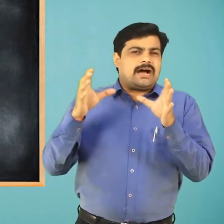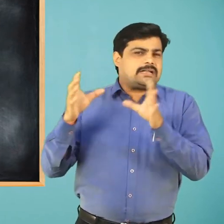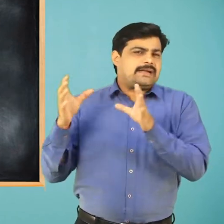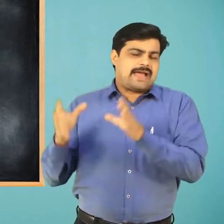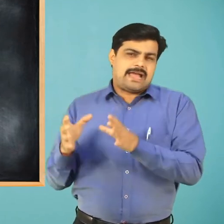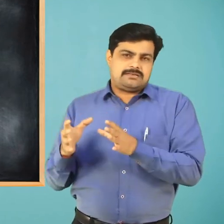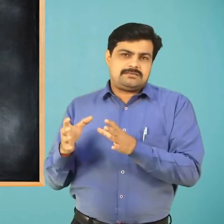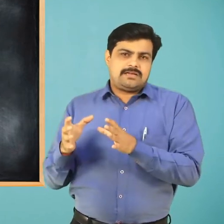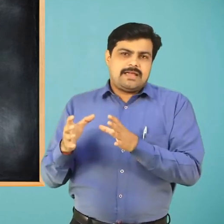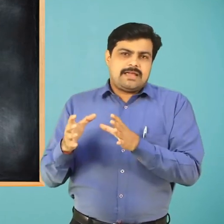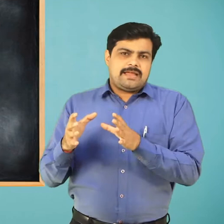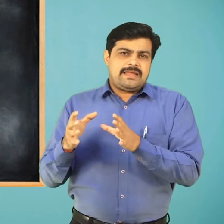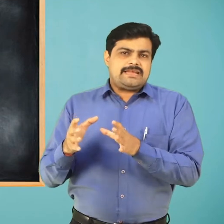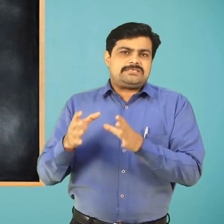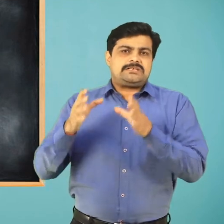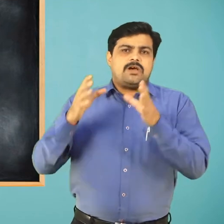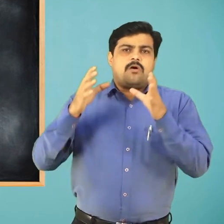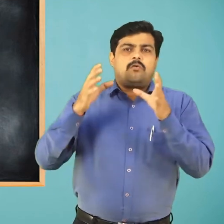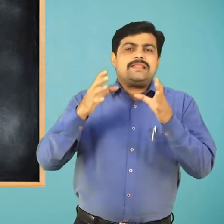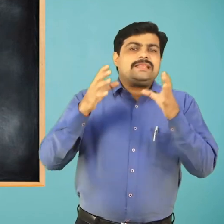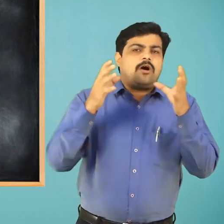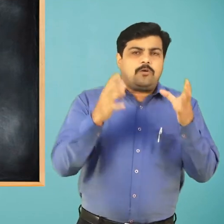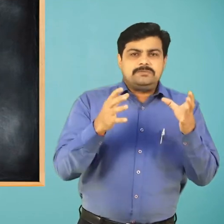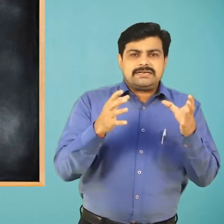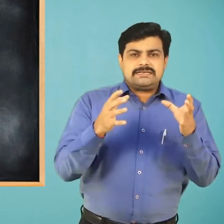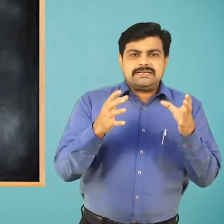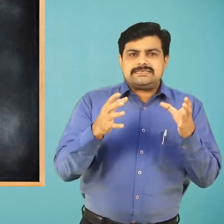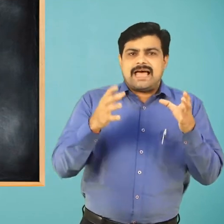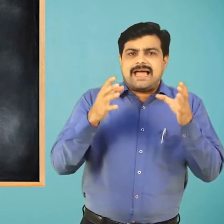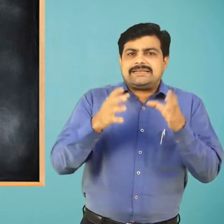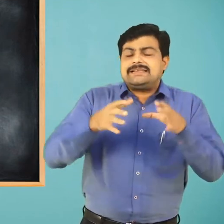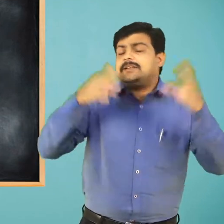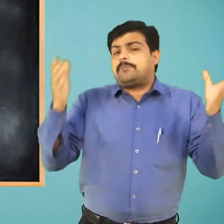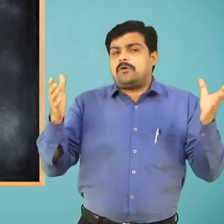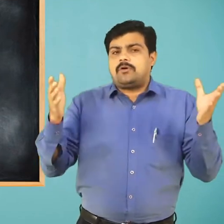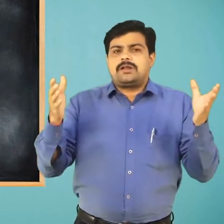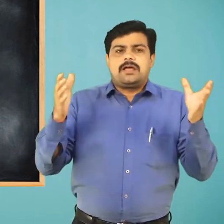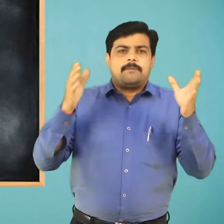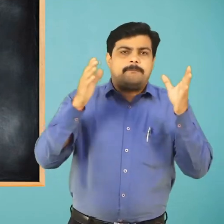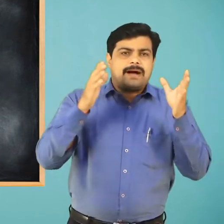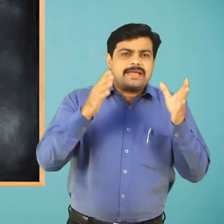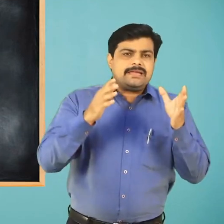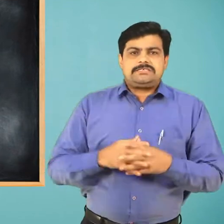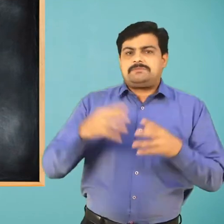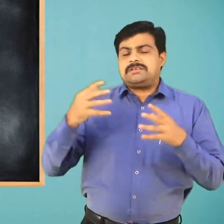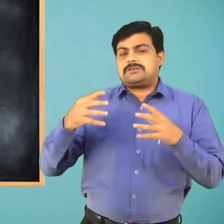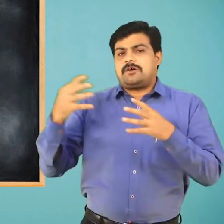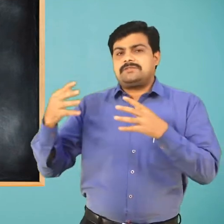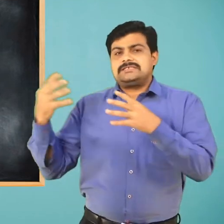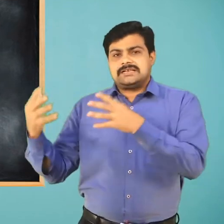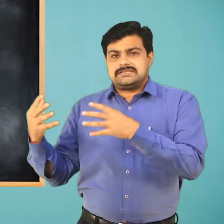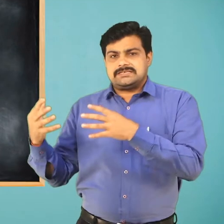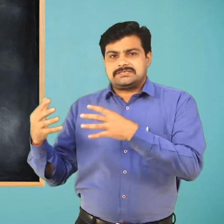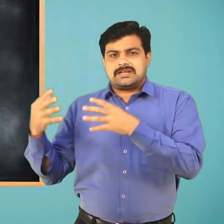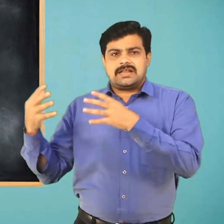other hand, is when the object is acted upon by the subject of the sentence,